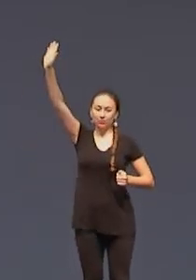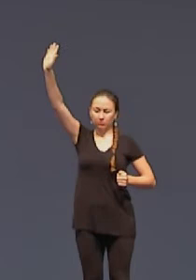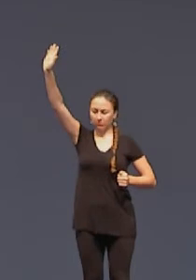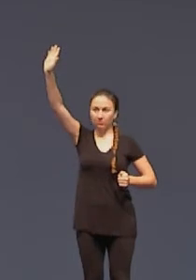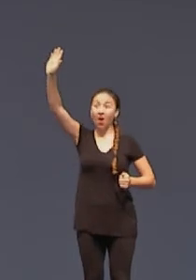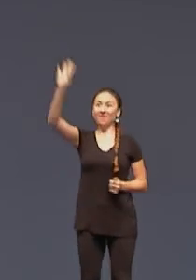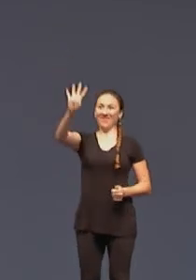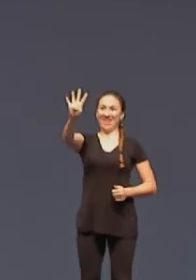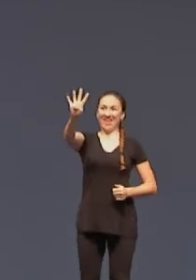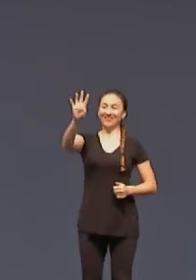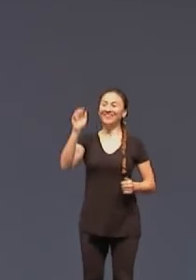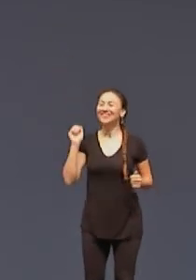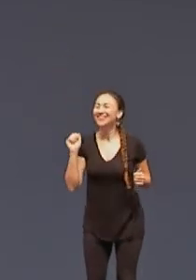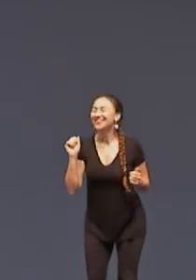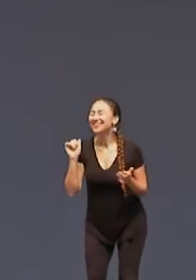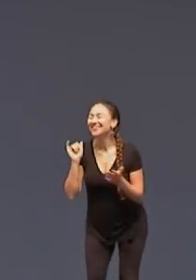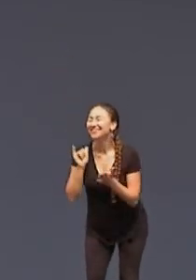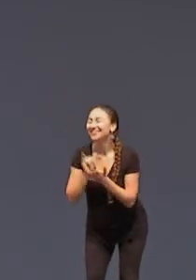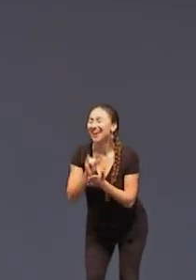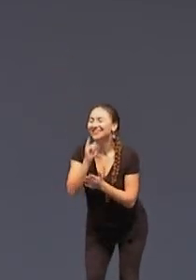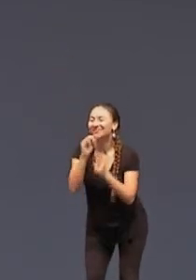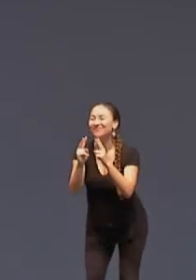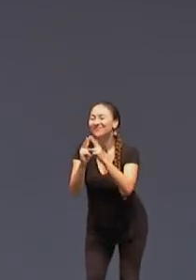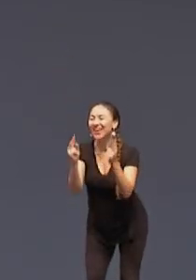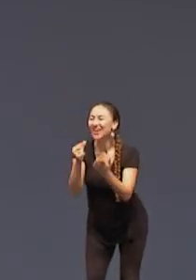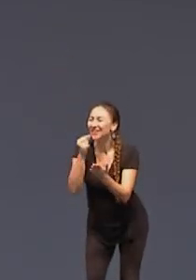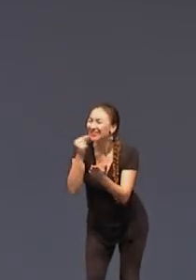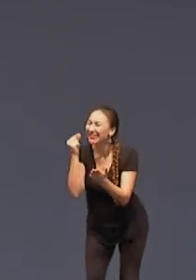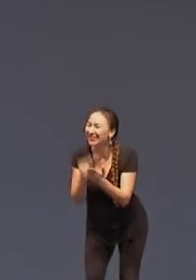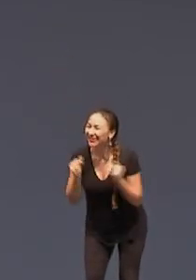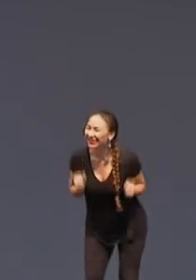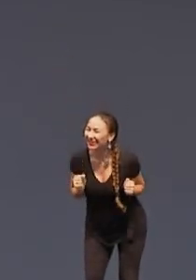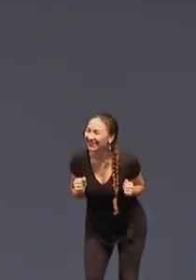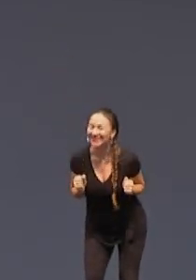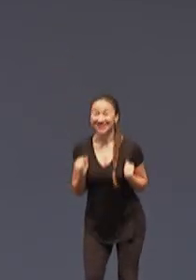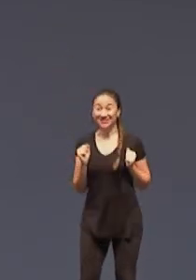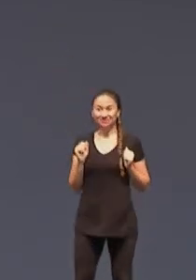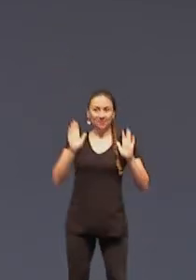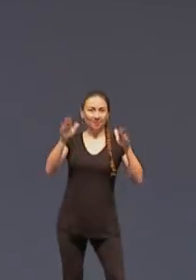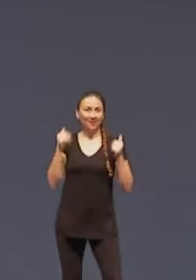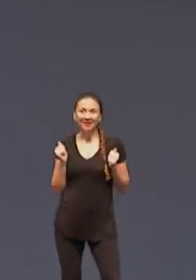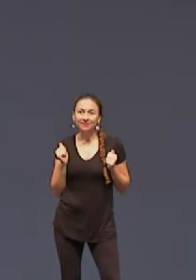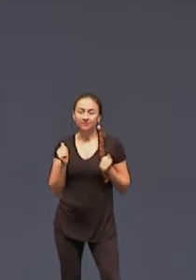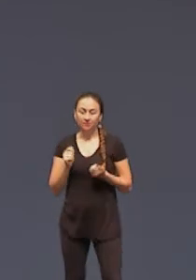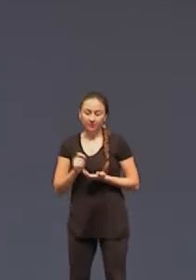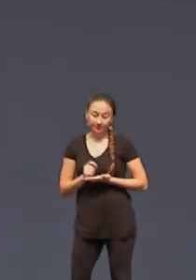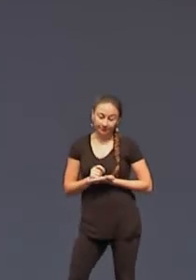Ooh. 4. That is very good.